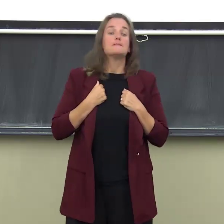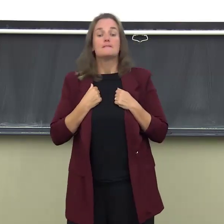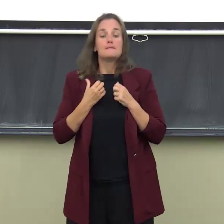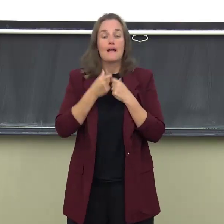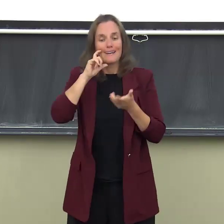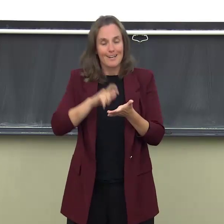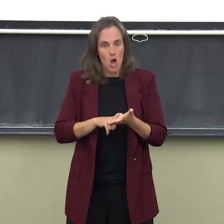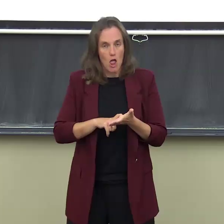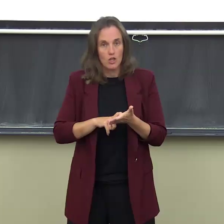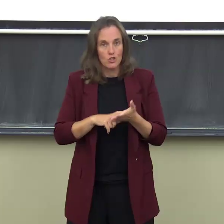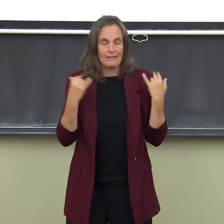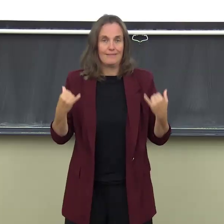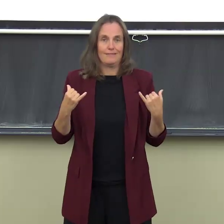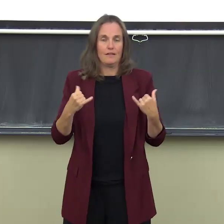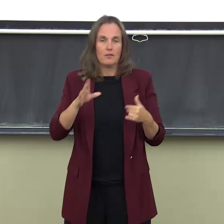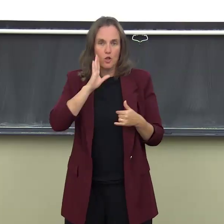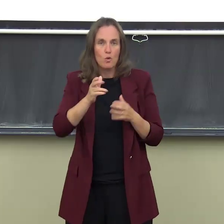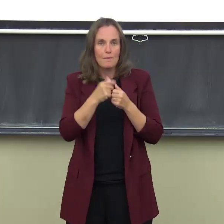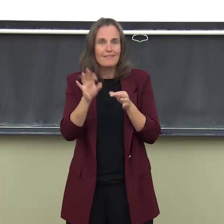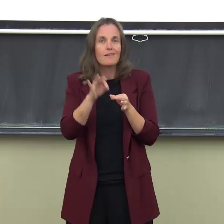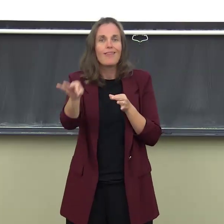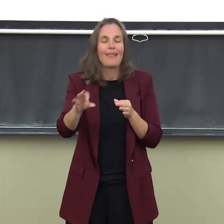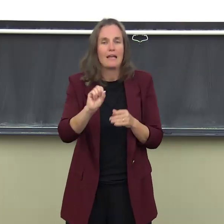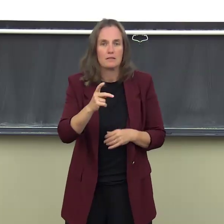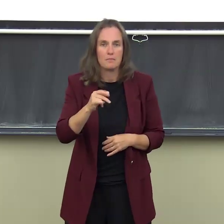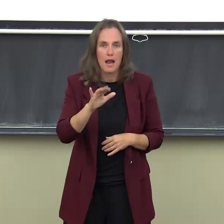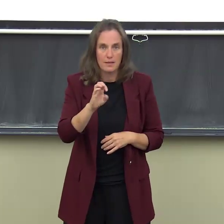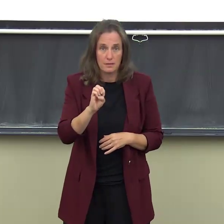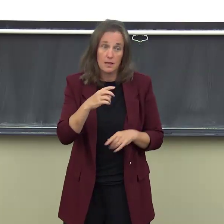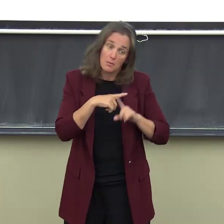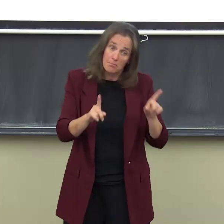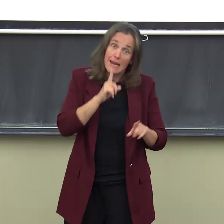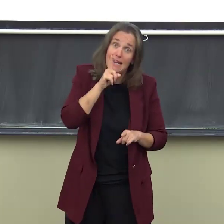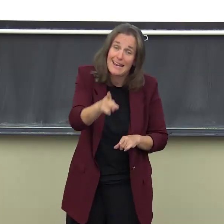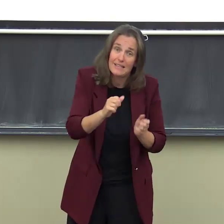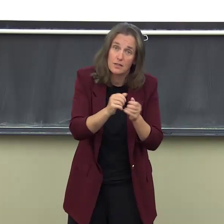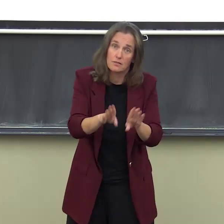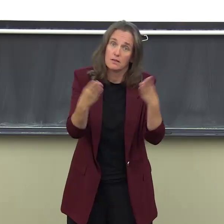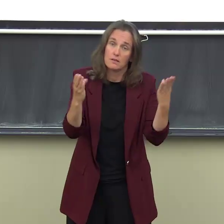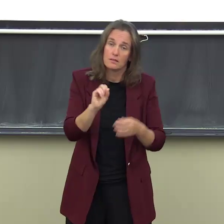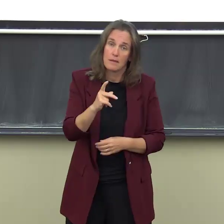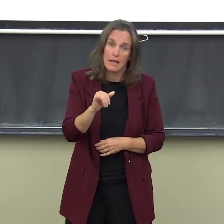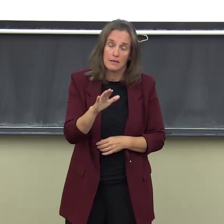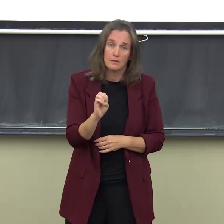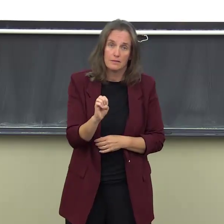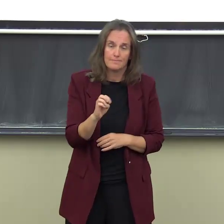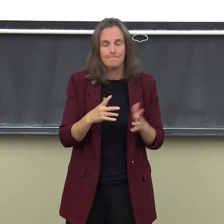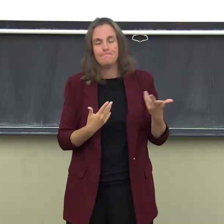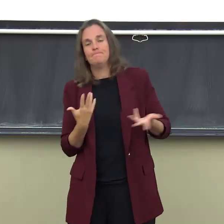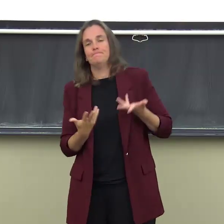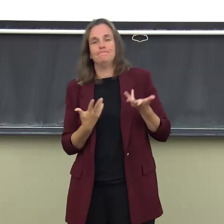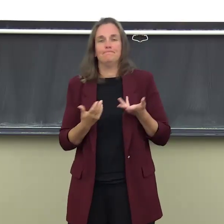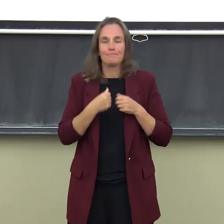acknowledging this is a delay space, but it is a space. I don't know,